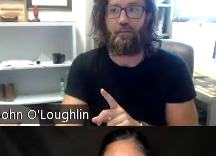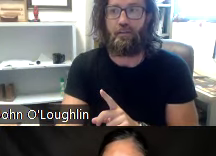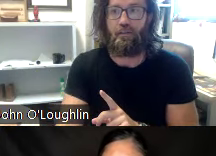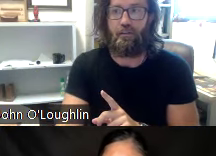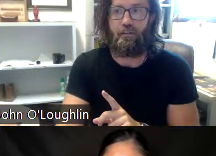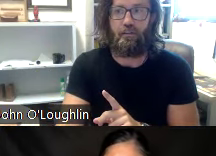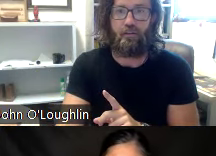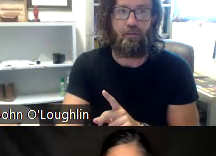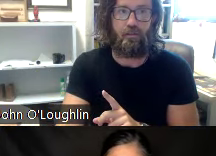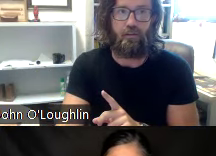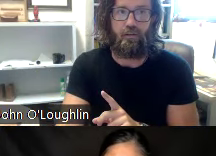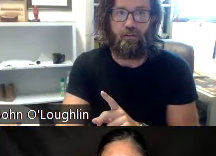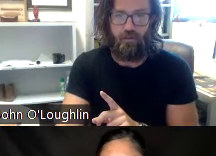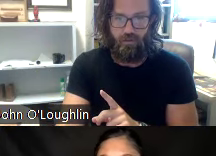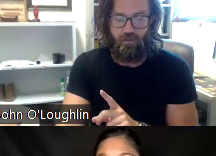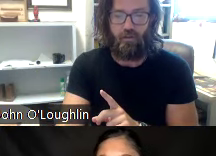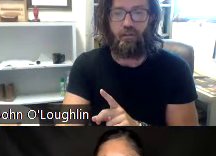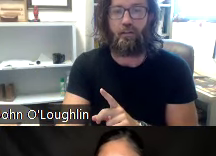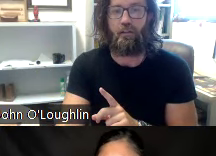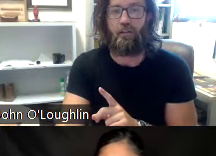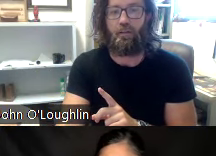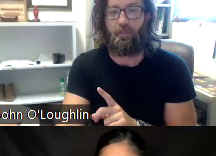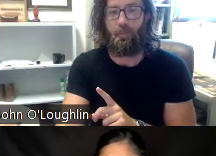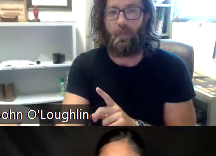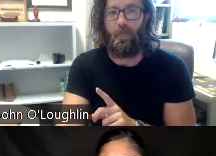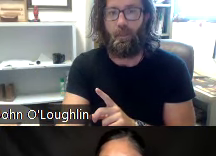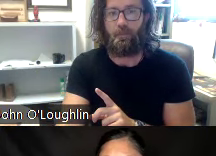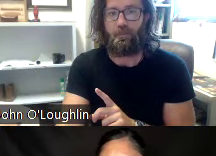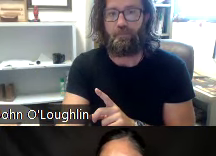So you'll take a look at the PowerPoint, and then you'll go back.